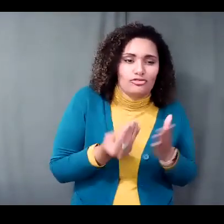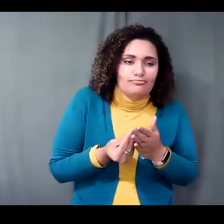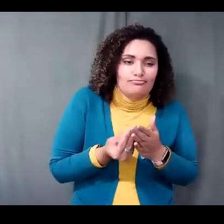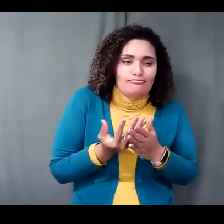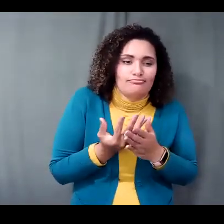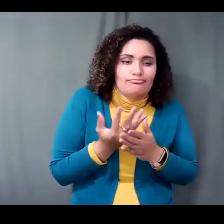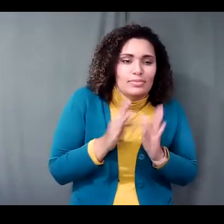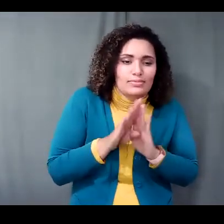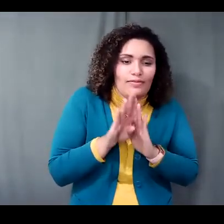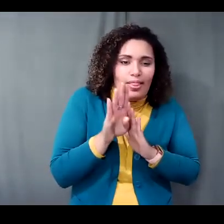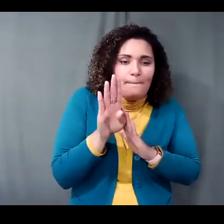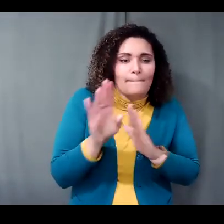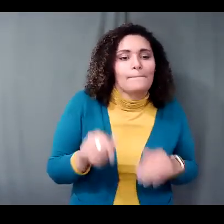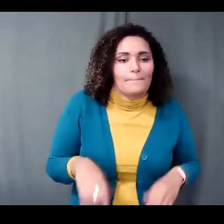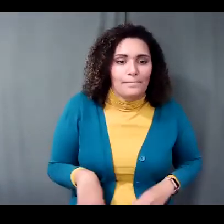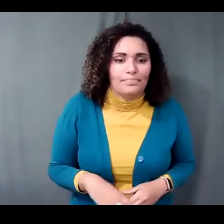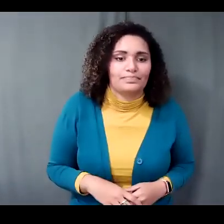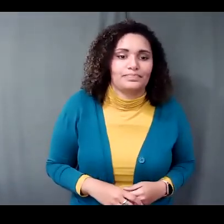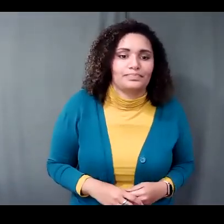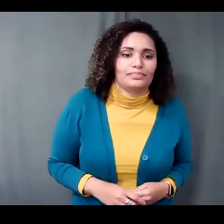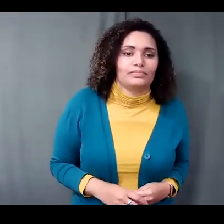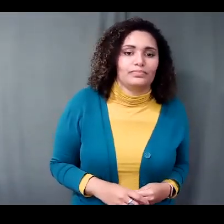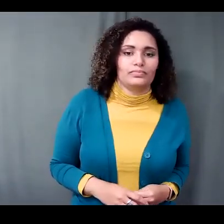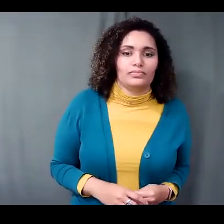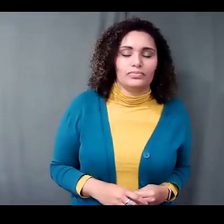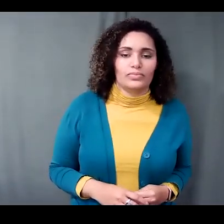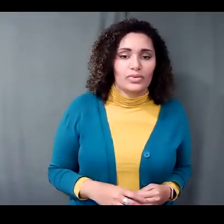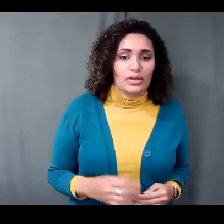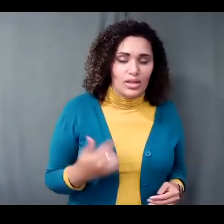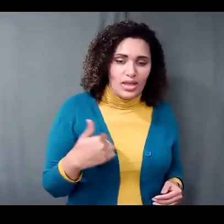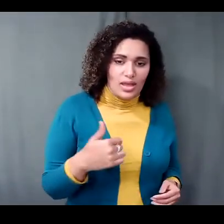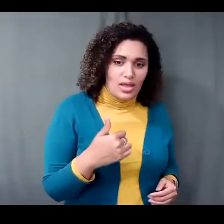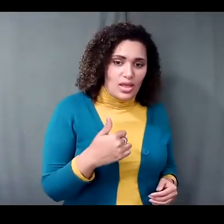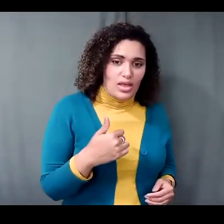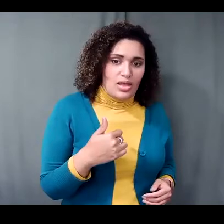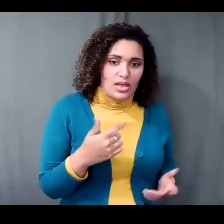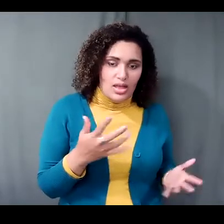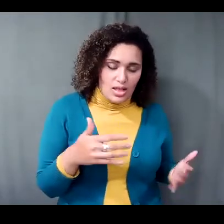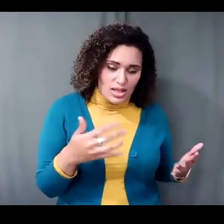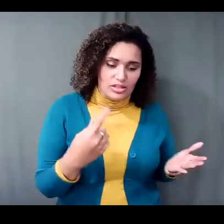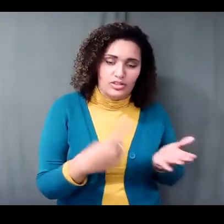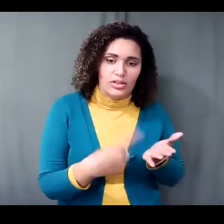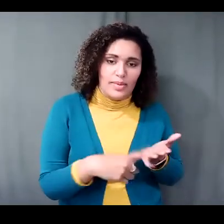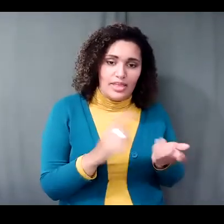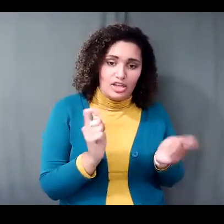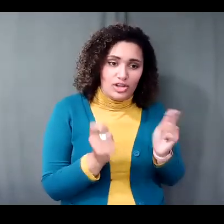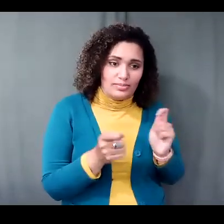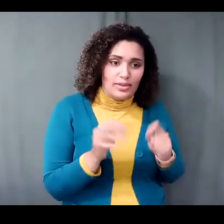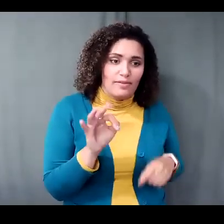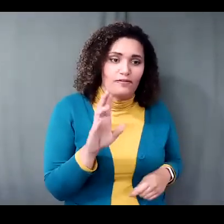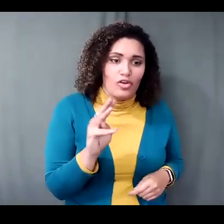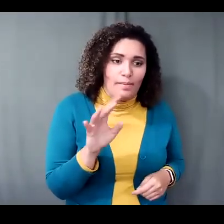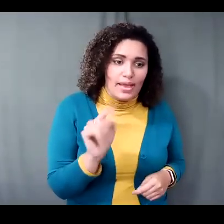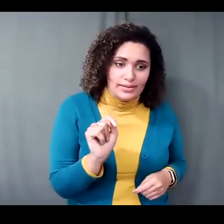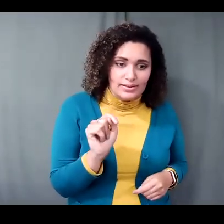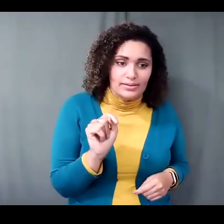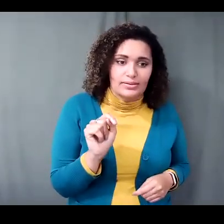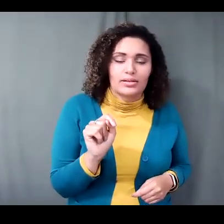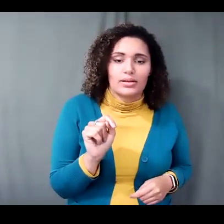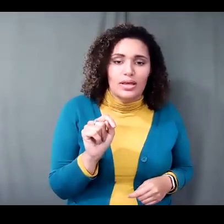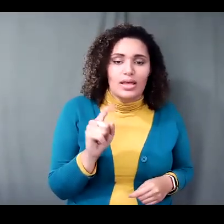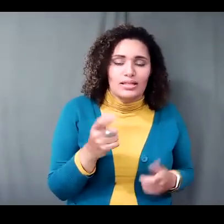we've ever grown, basically. I mean, every variety, and from every vintage still in that tank. So we had a little bit of everything. Might